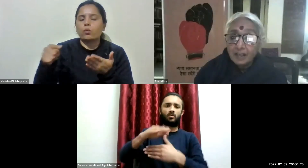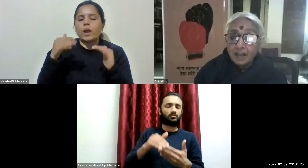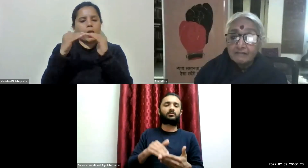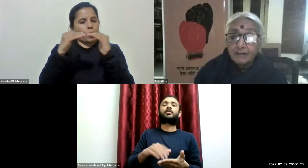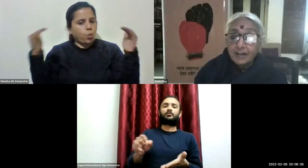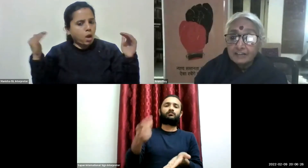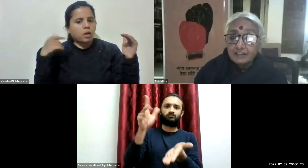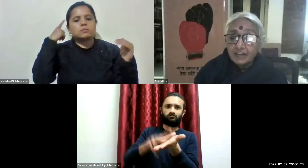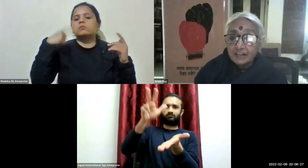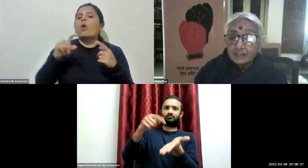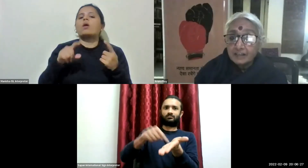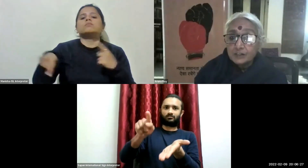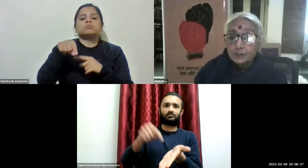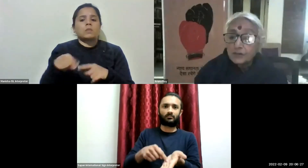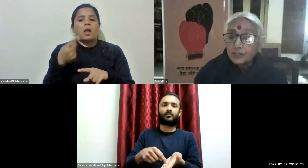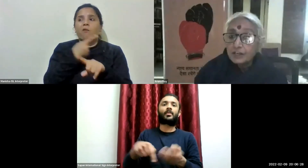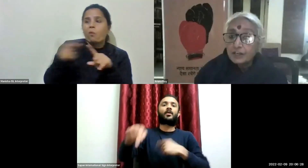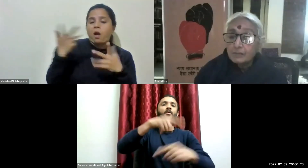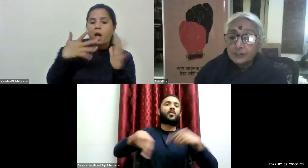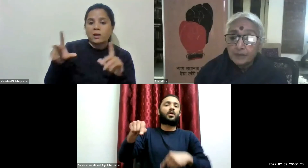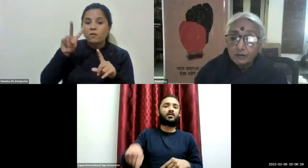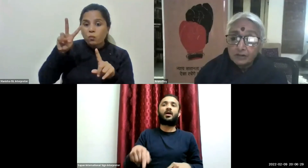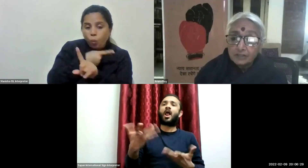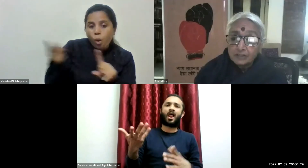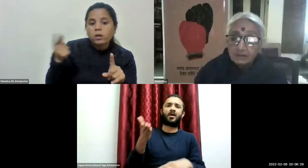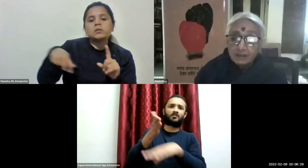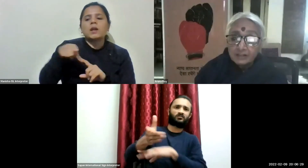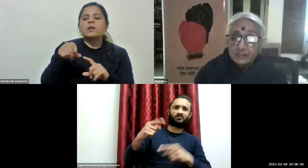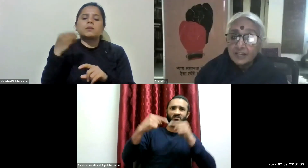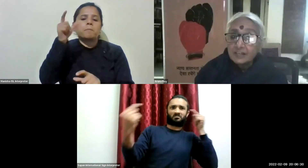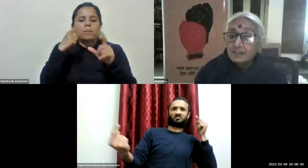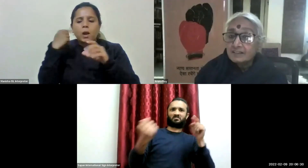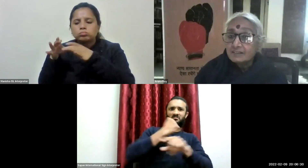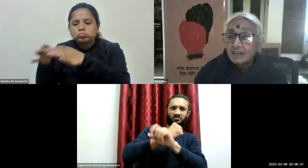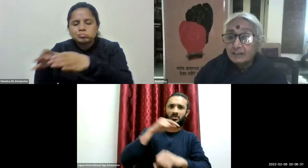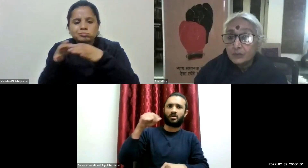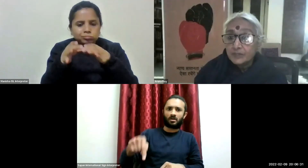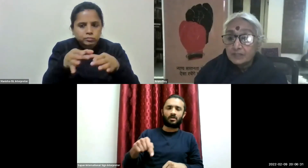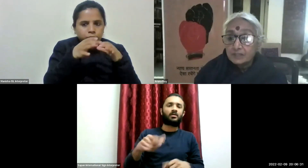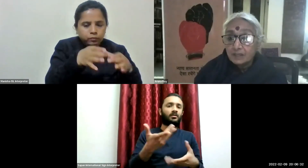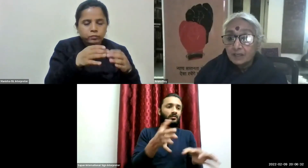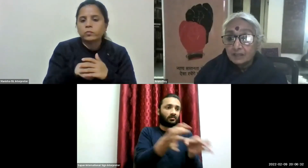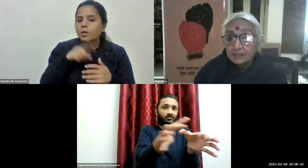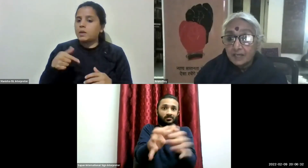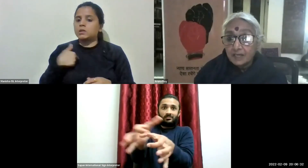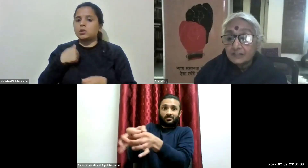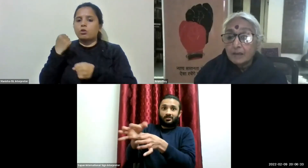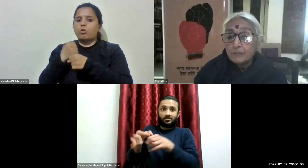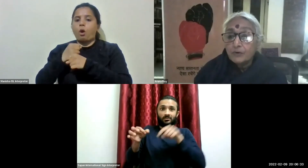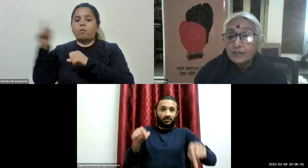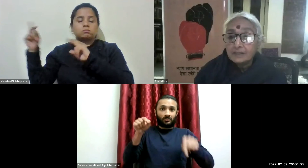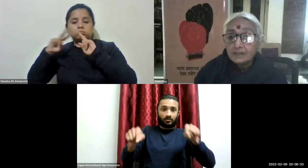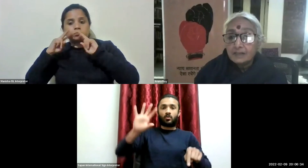inequality and violence and hate, especially amongst minorities. The state stands a silent witness. The state